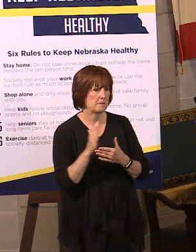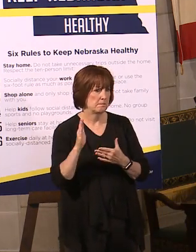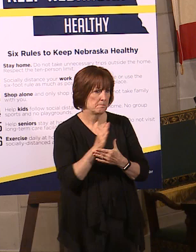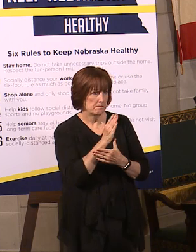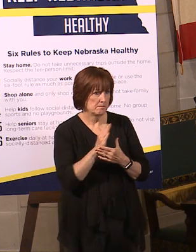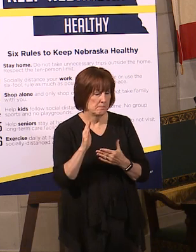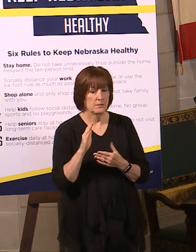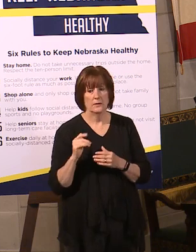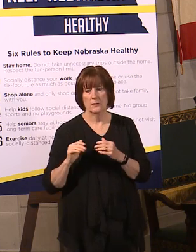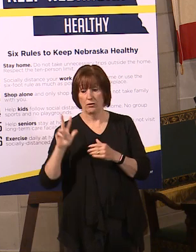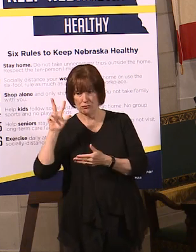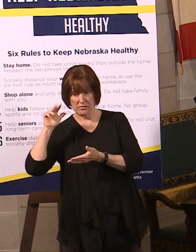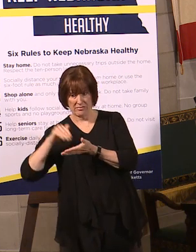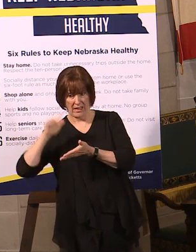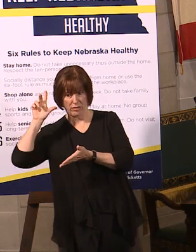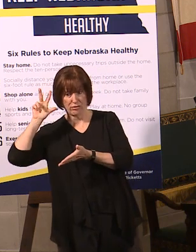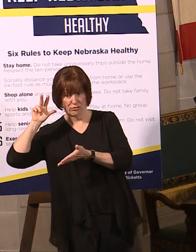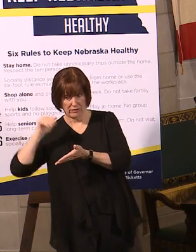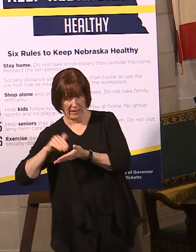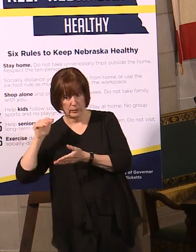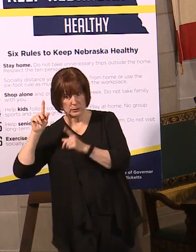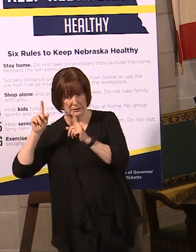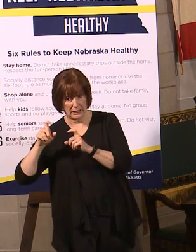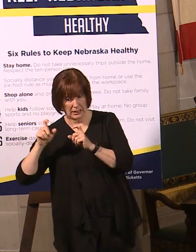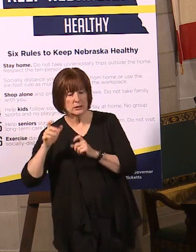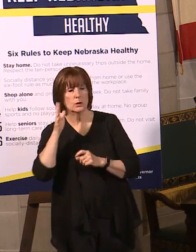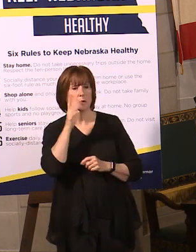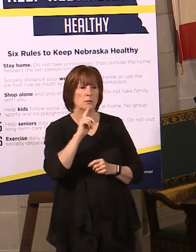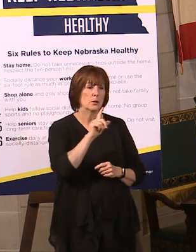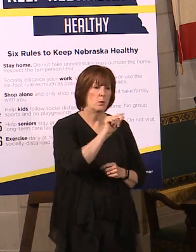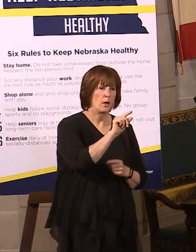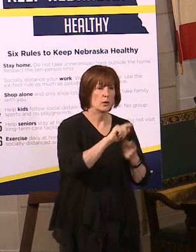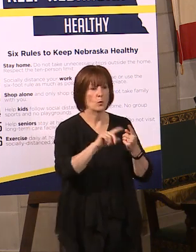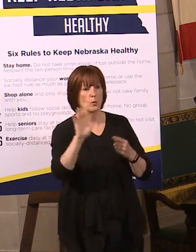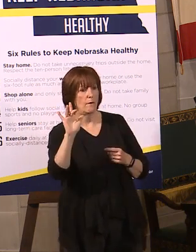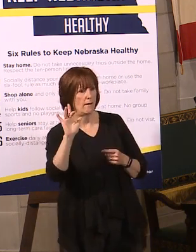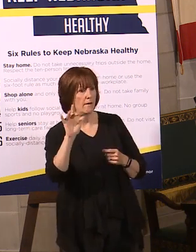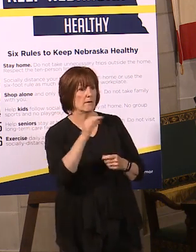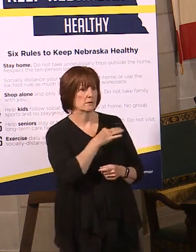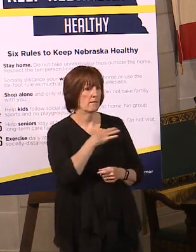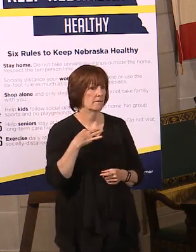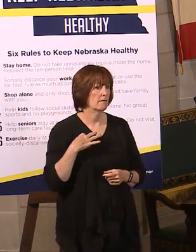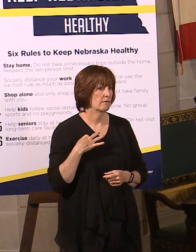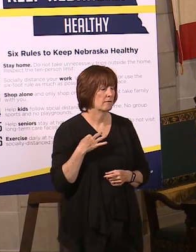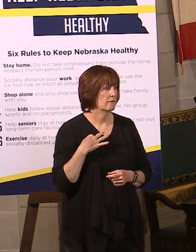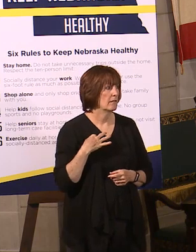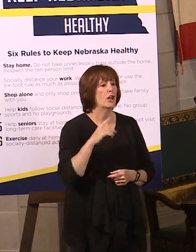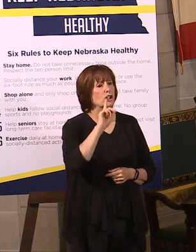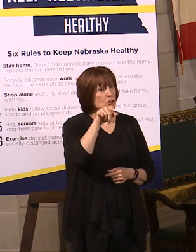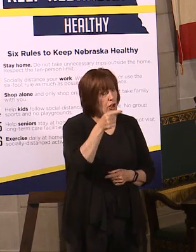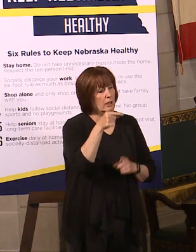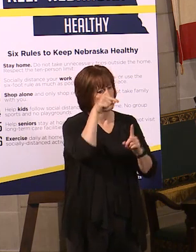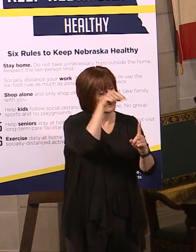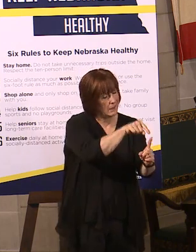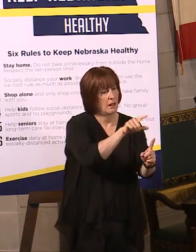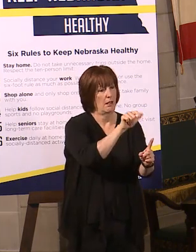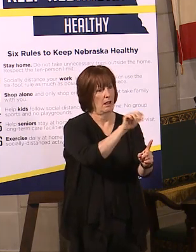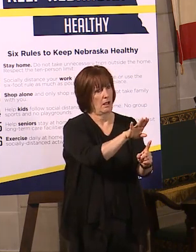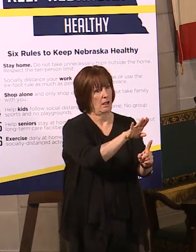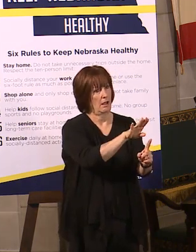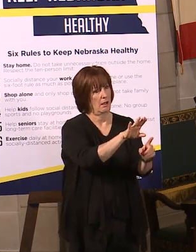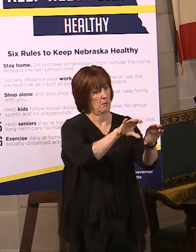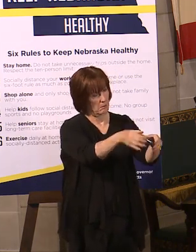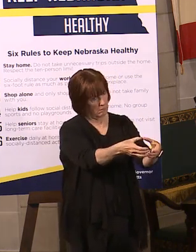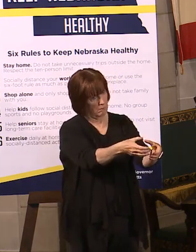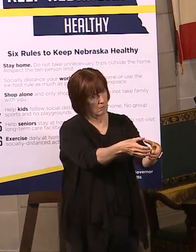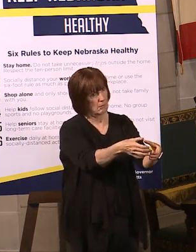that 3,000 plus level a day, it'll be closer to the 2025 level. And that, just to be specific, that's just that lab, that section. We, of